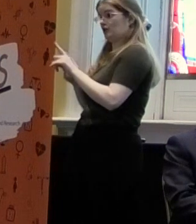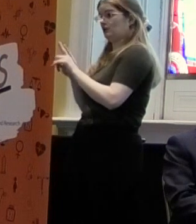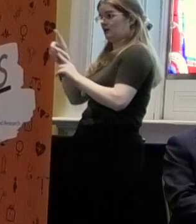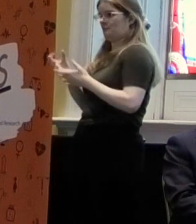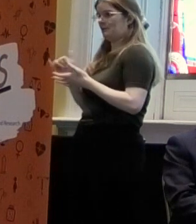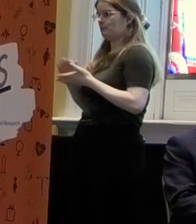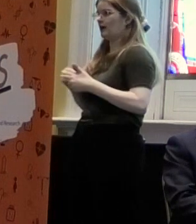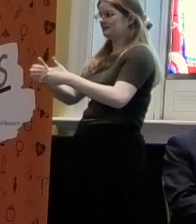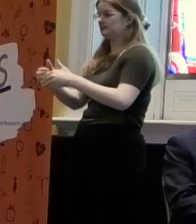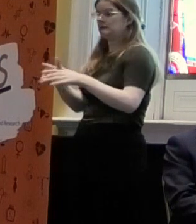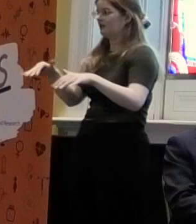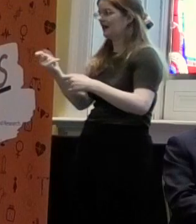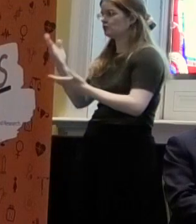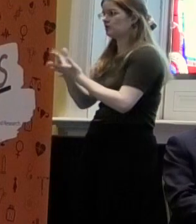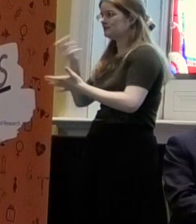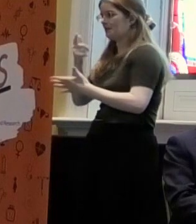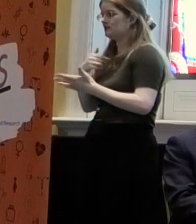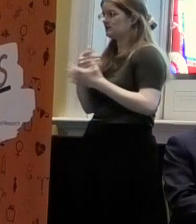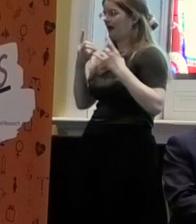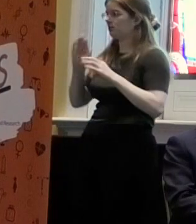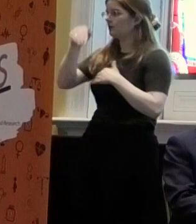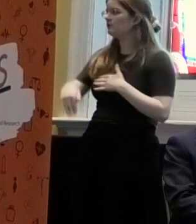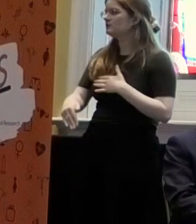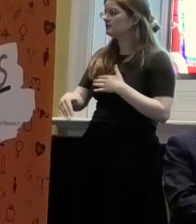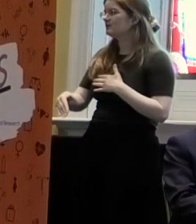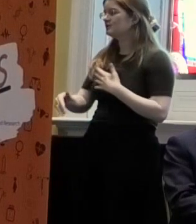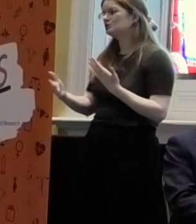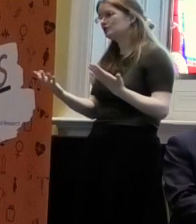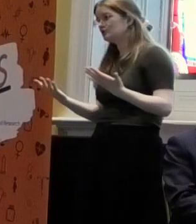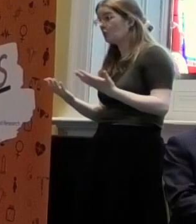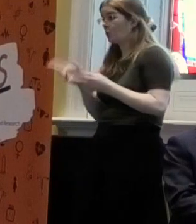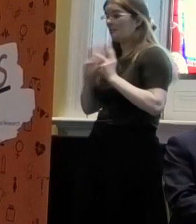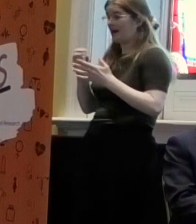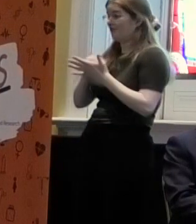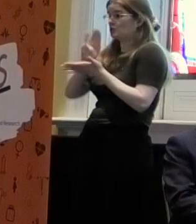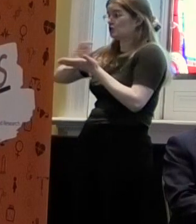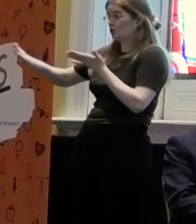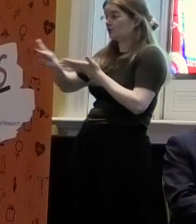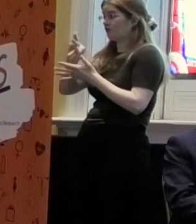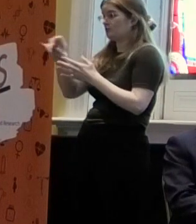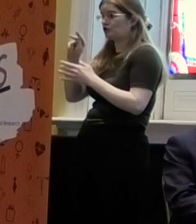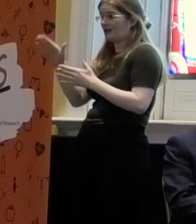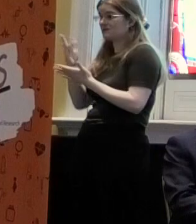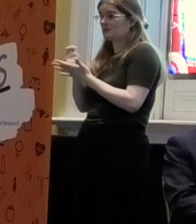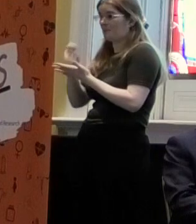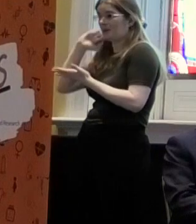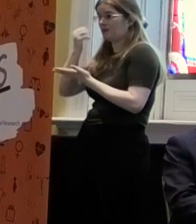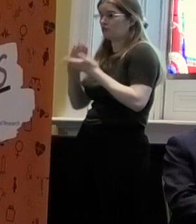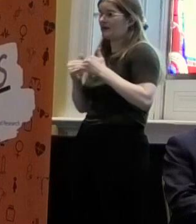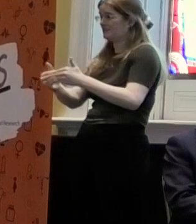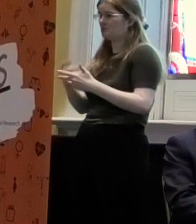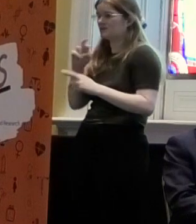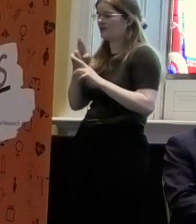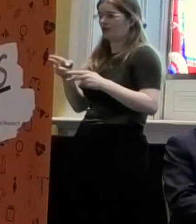information about safety in pregnancy through someone who had to be excluded from the trial because they became pregnant, and then the data came from there. That's not the way to design